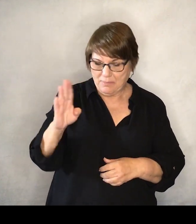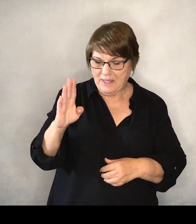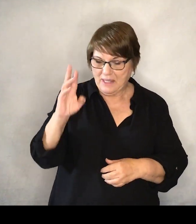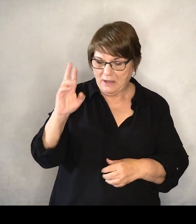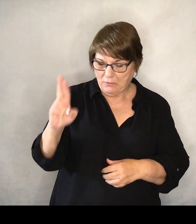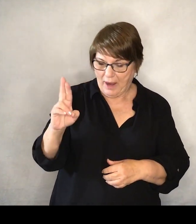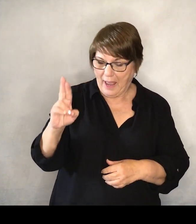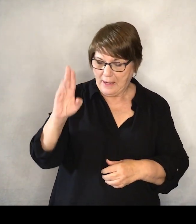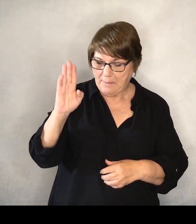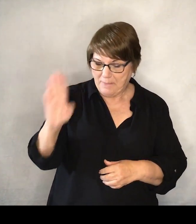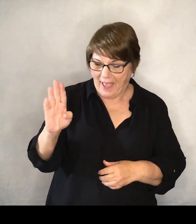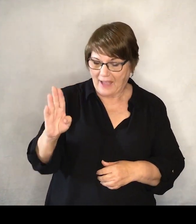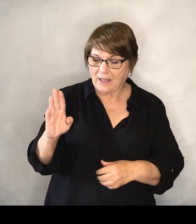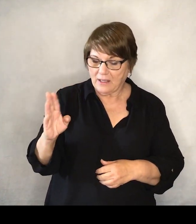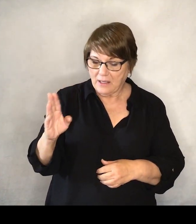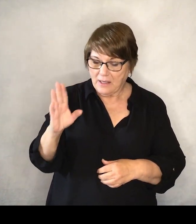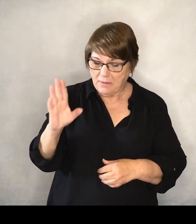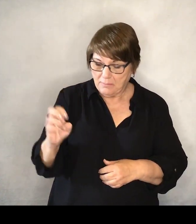back.